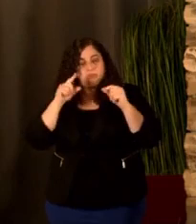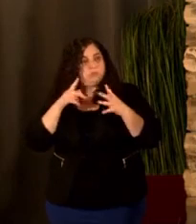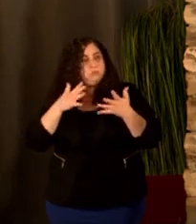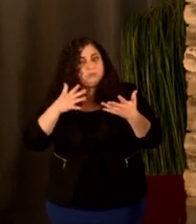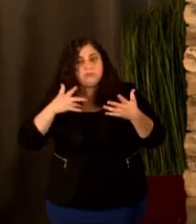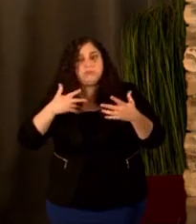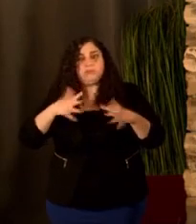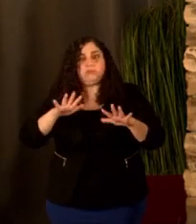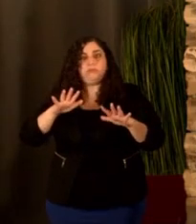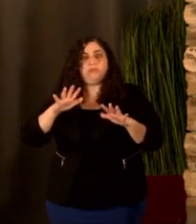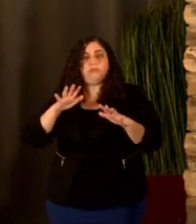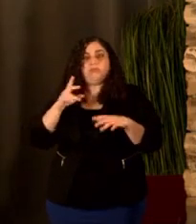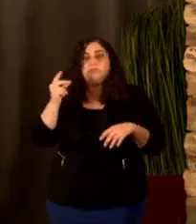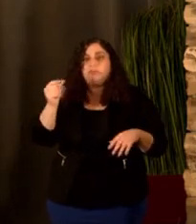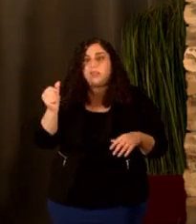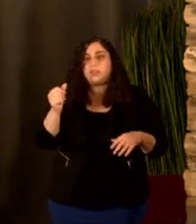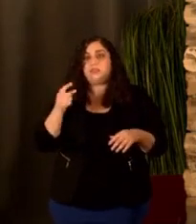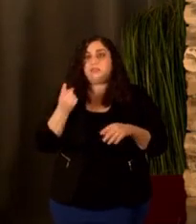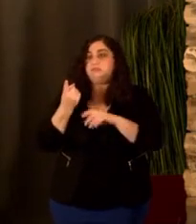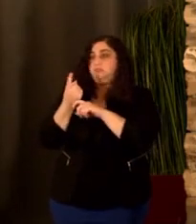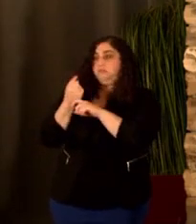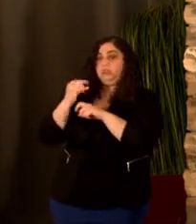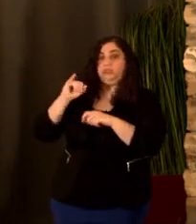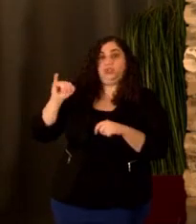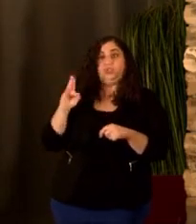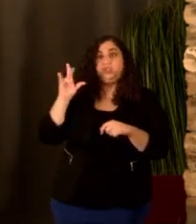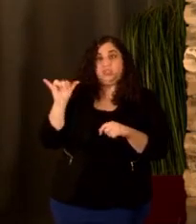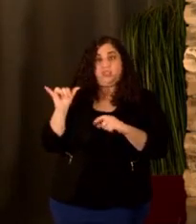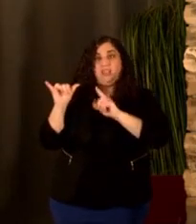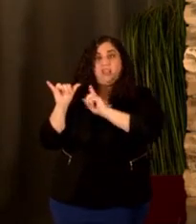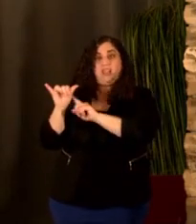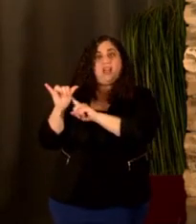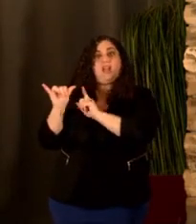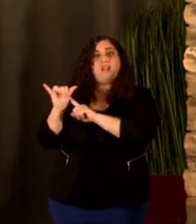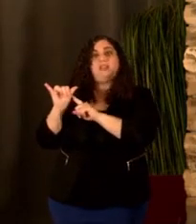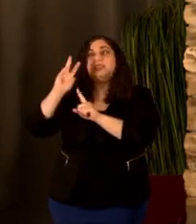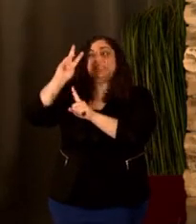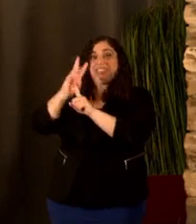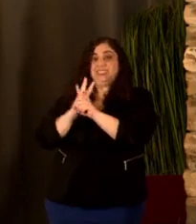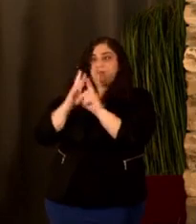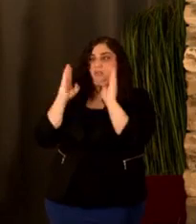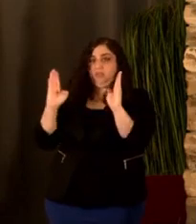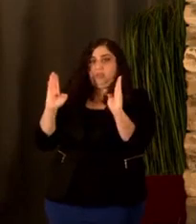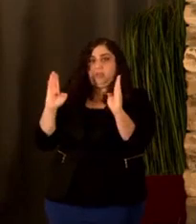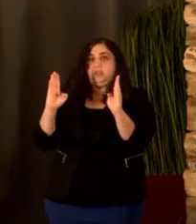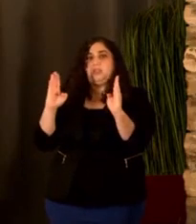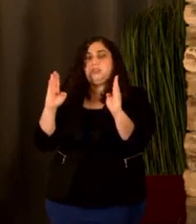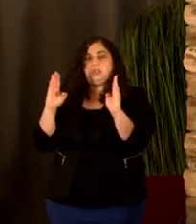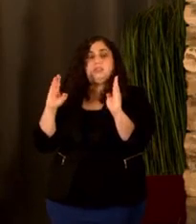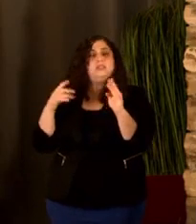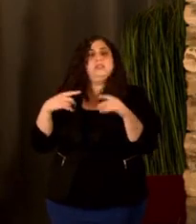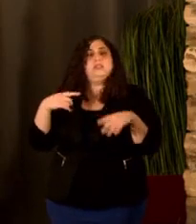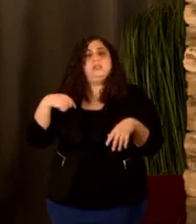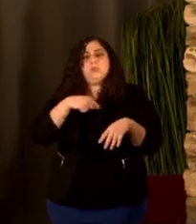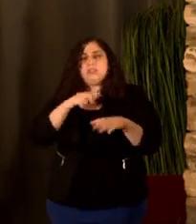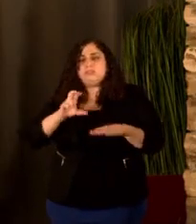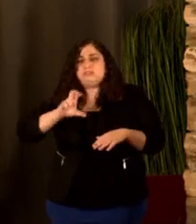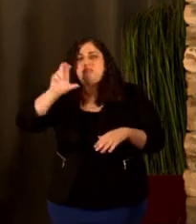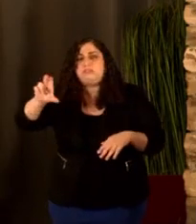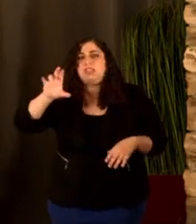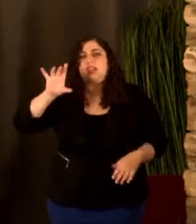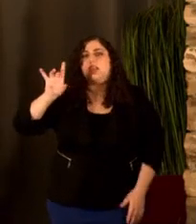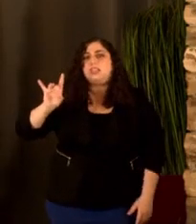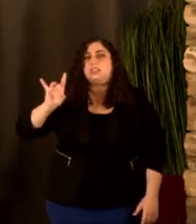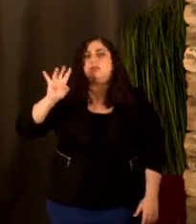Key, last July, over a 6-month period, we invested $846